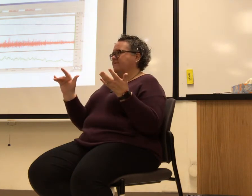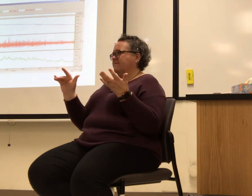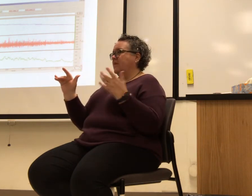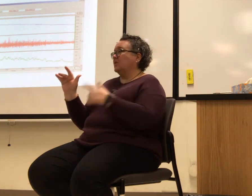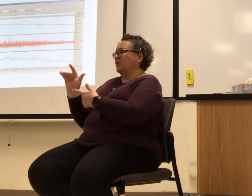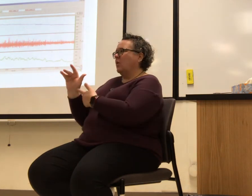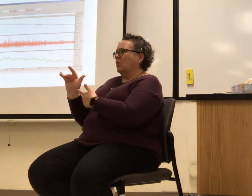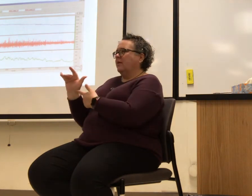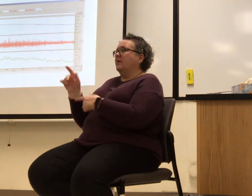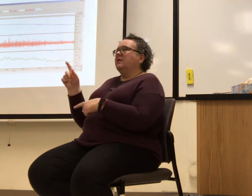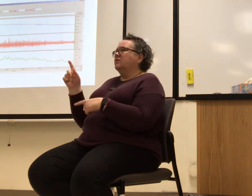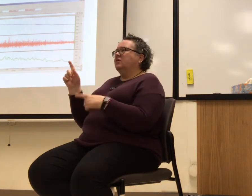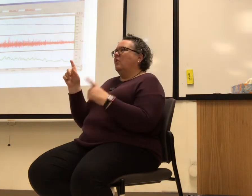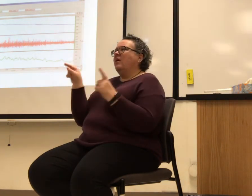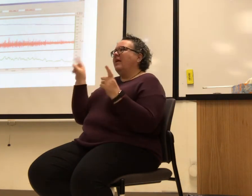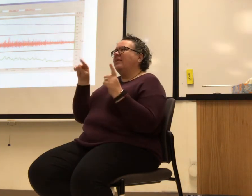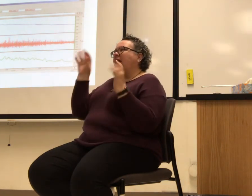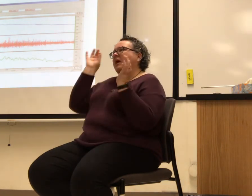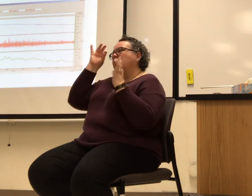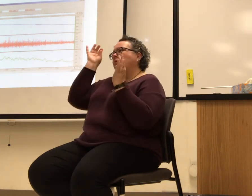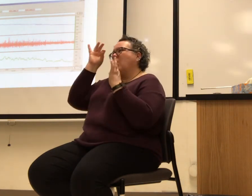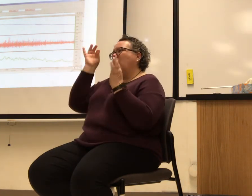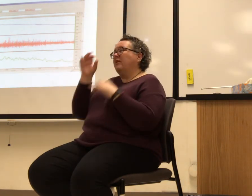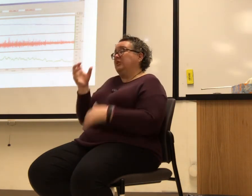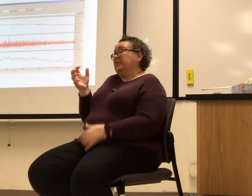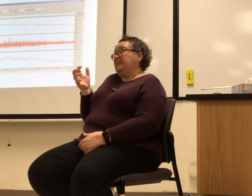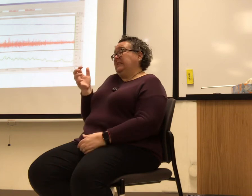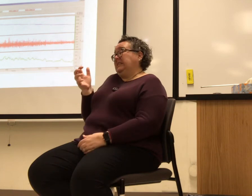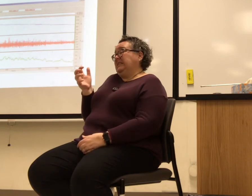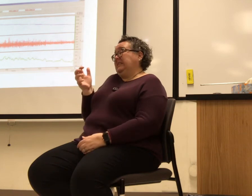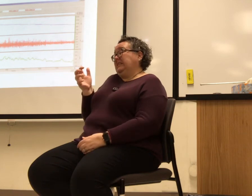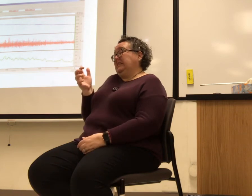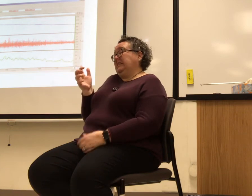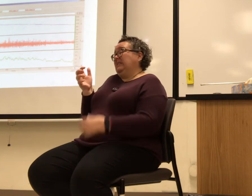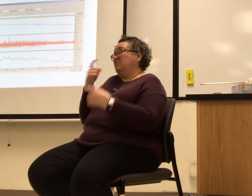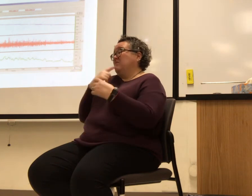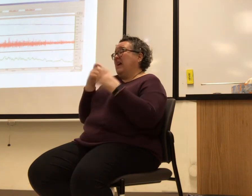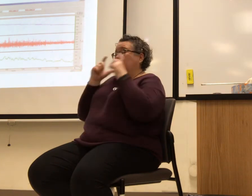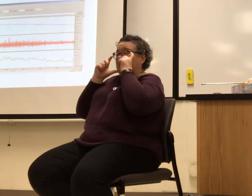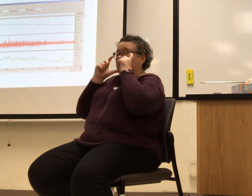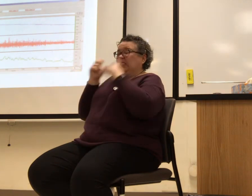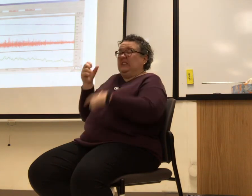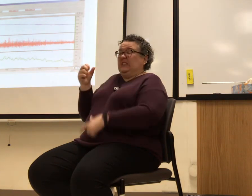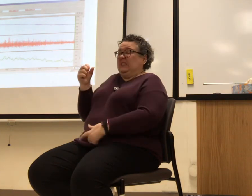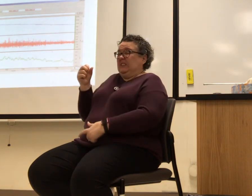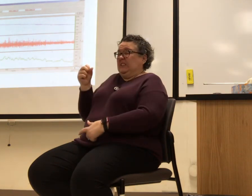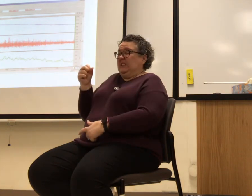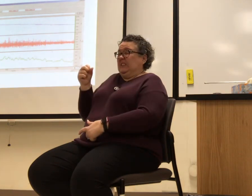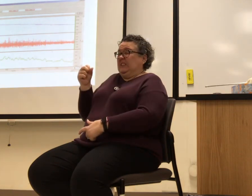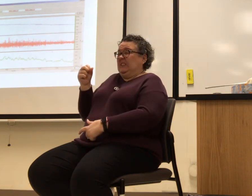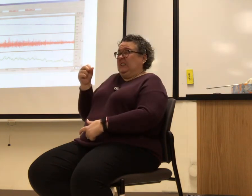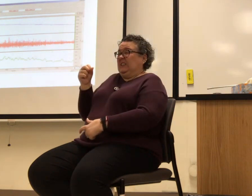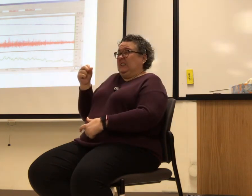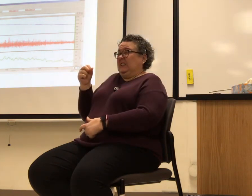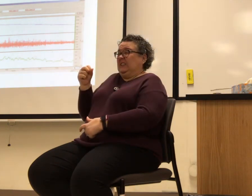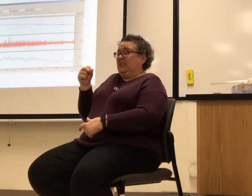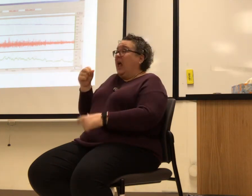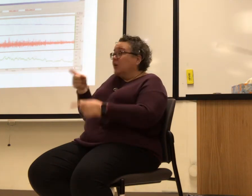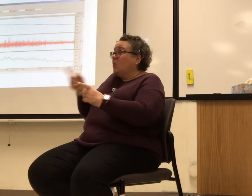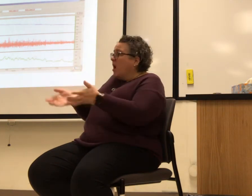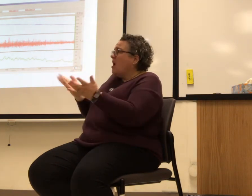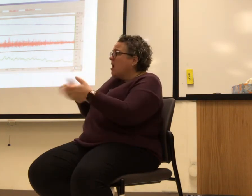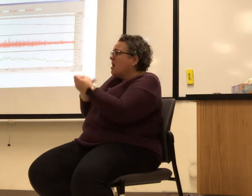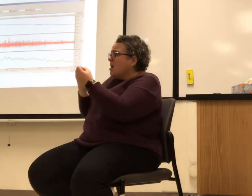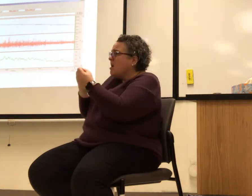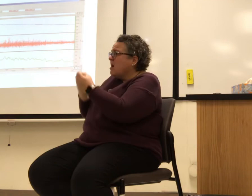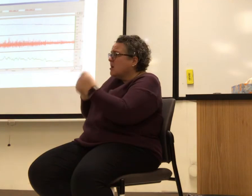25? So they don't know. Like, they're just like squeezing, like they're kind of getting all red-faced. You can cheer them on. Come on,